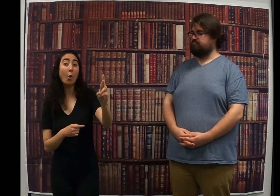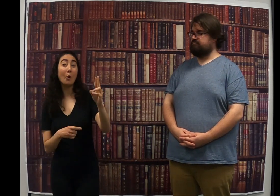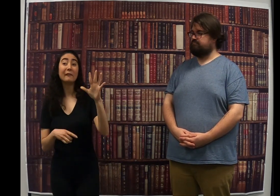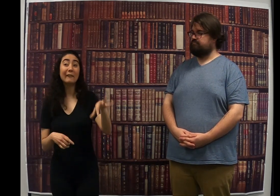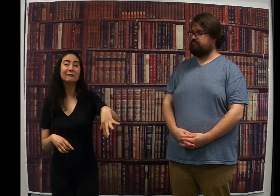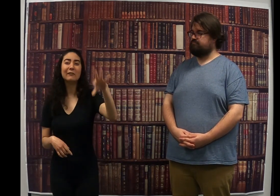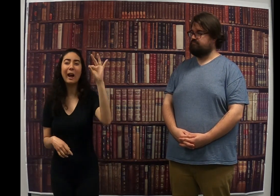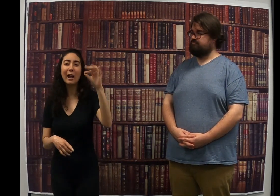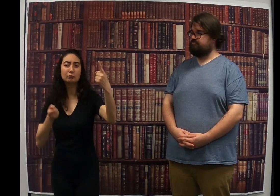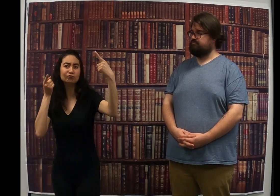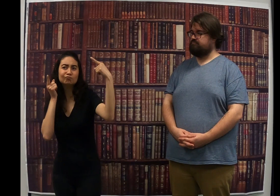sometimes even to herself.